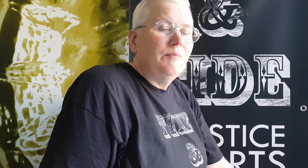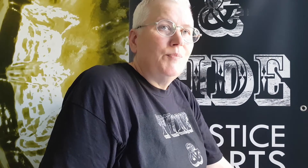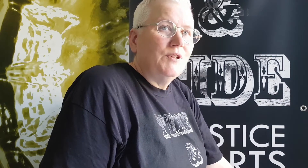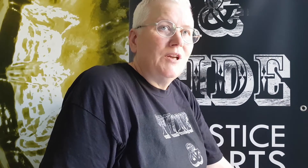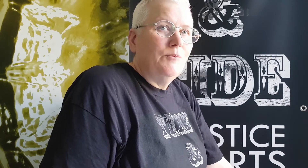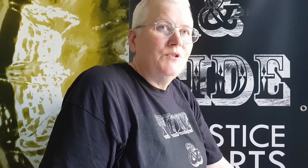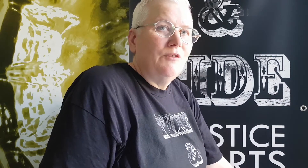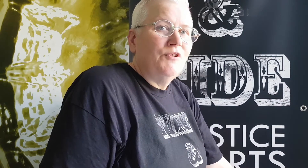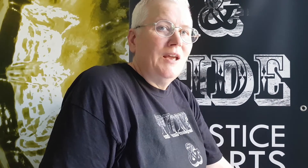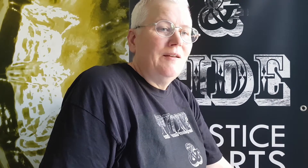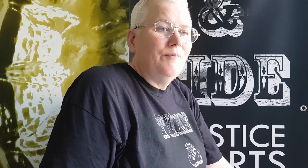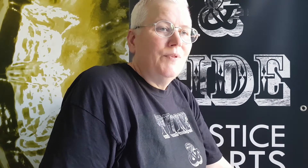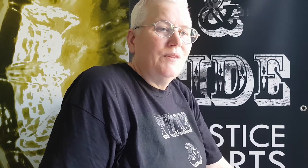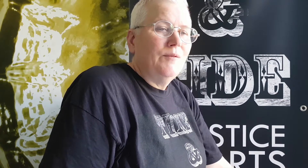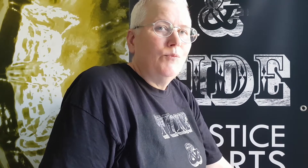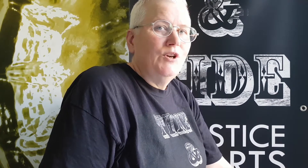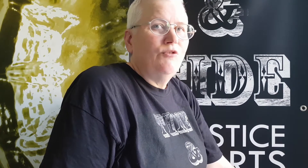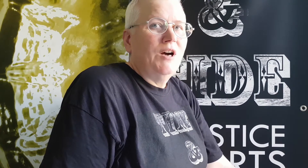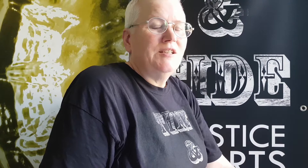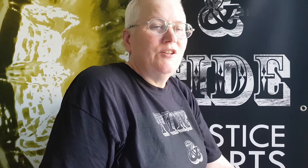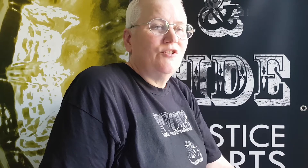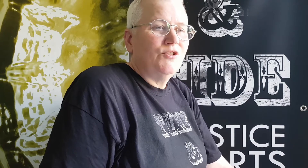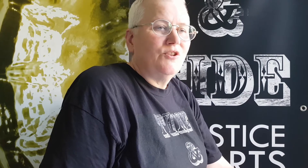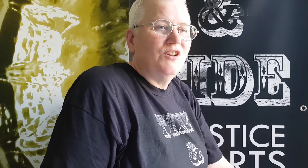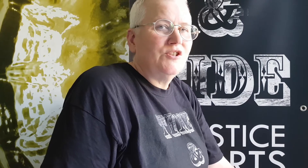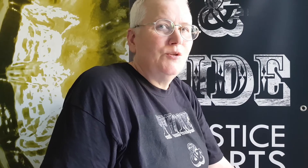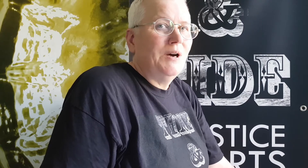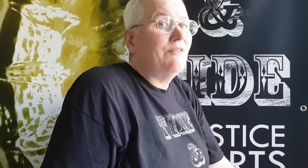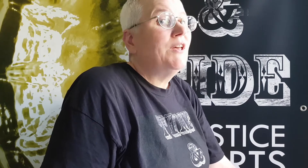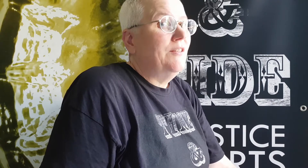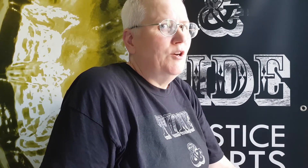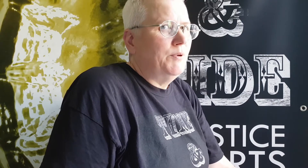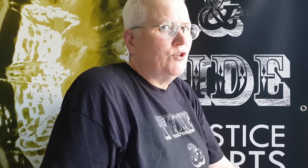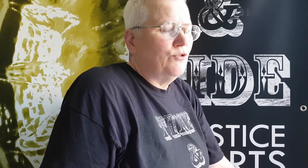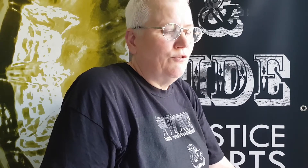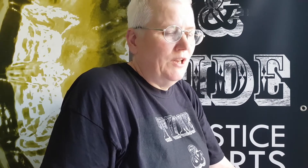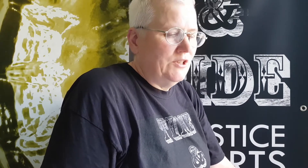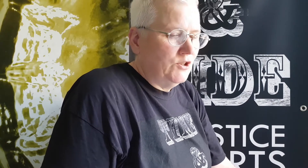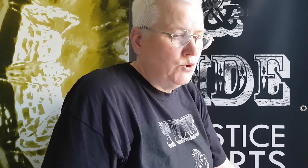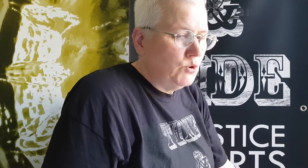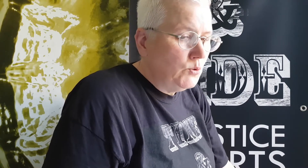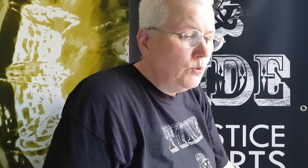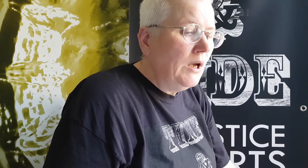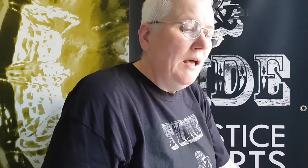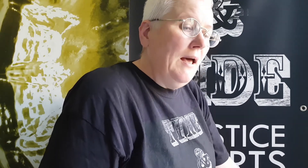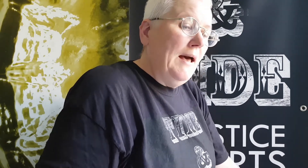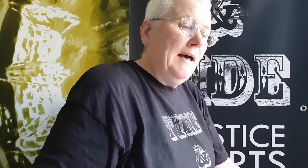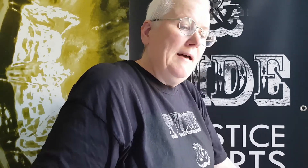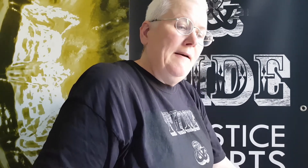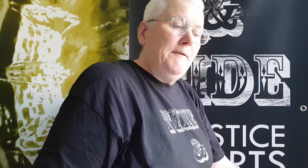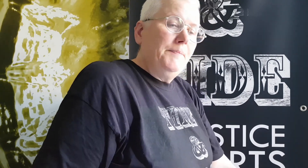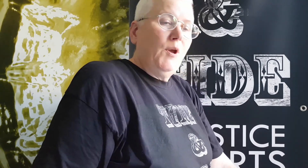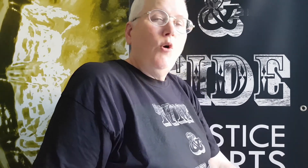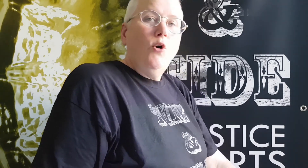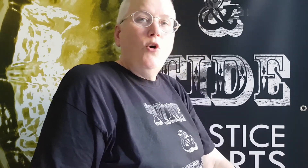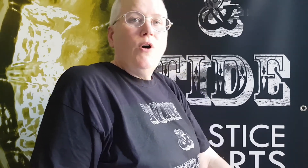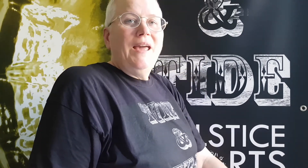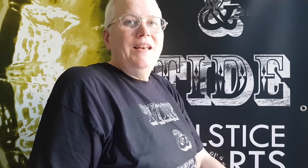But don't forget, when you're riding the crest of the wave, there'll be a trough later too, or any